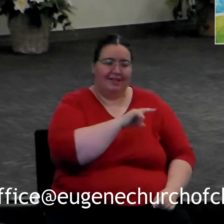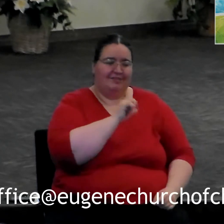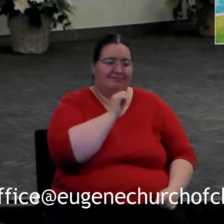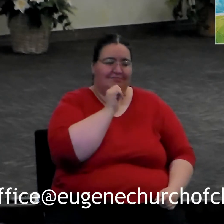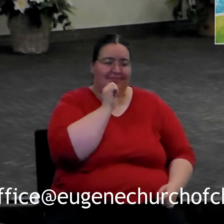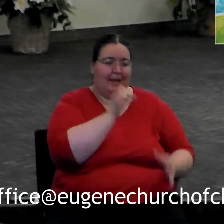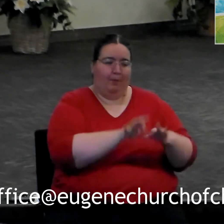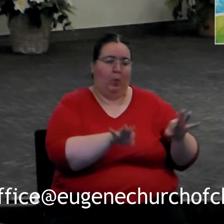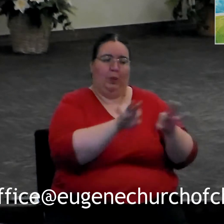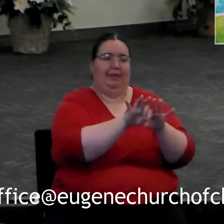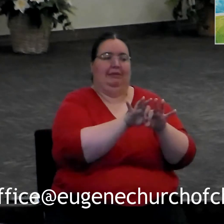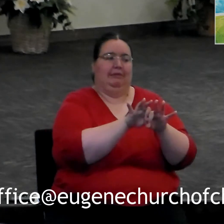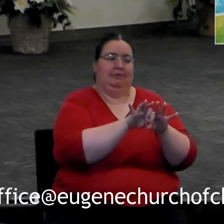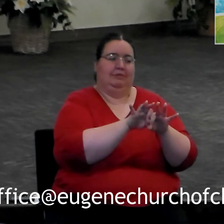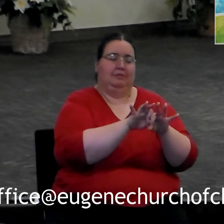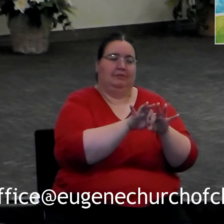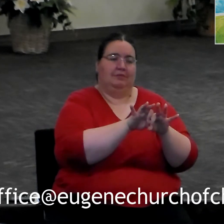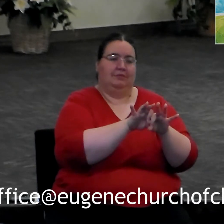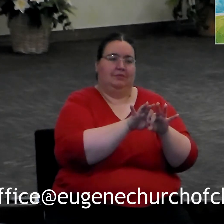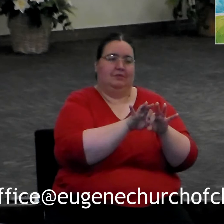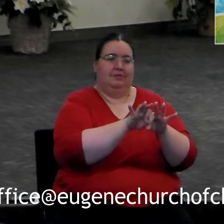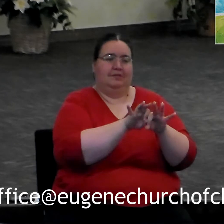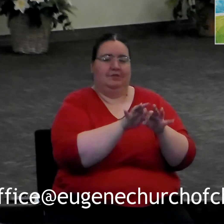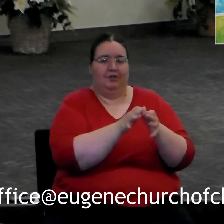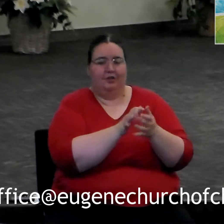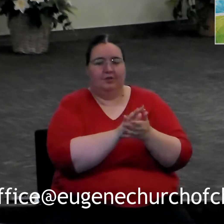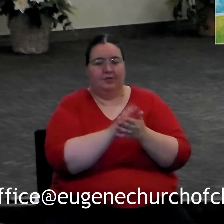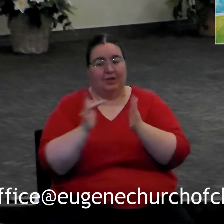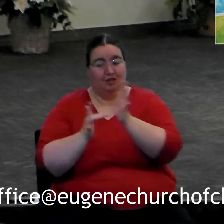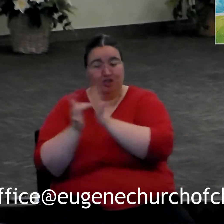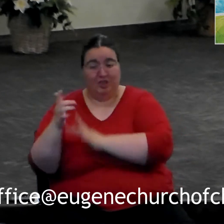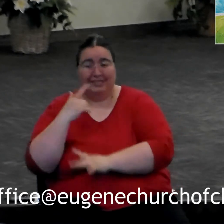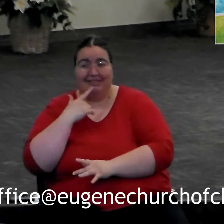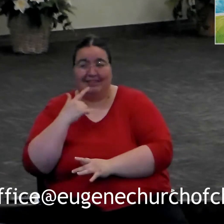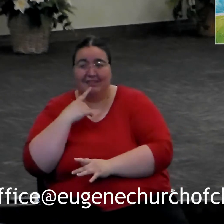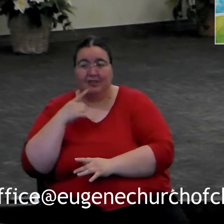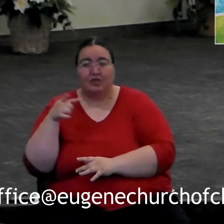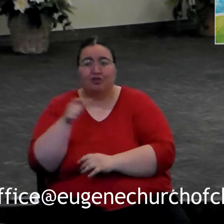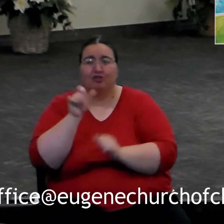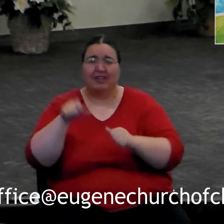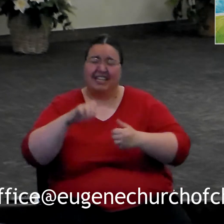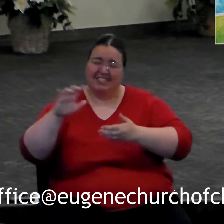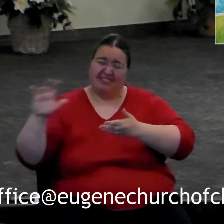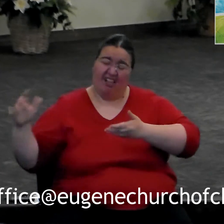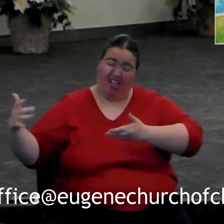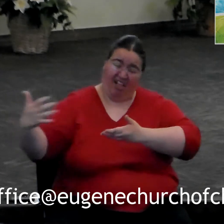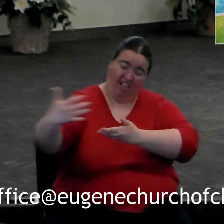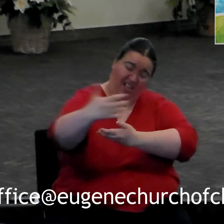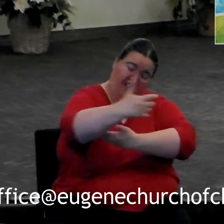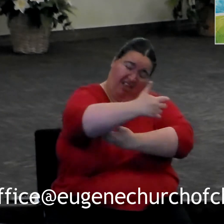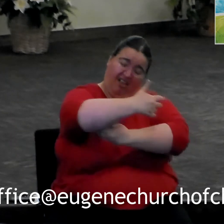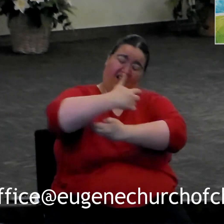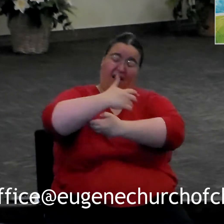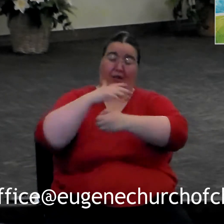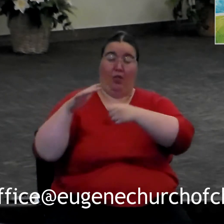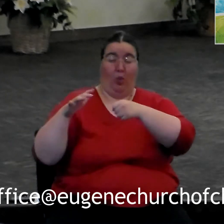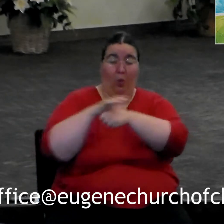says here is you can gain the whole world and there are people out there that are trying desperately to do that. But if you lose your soul,